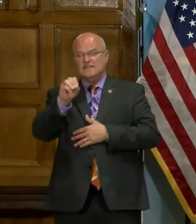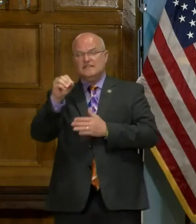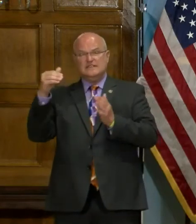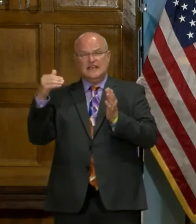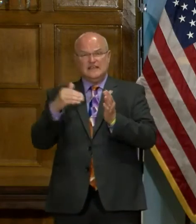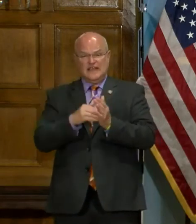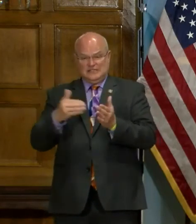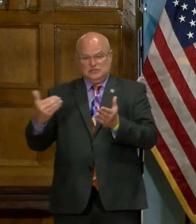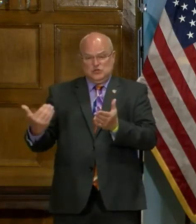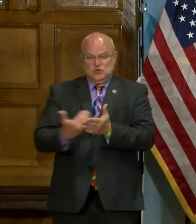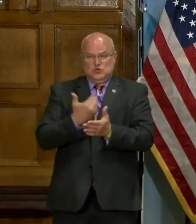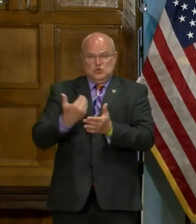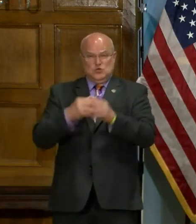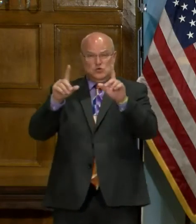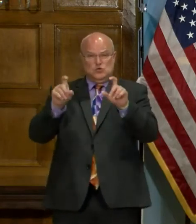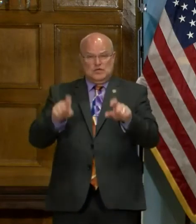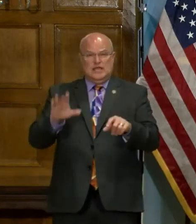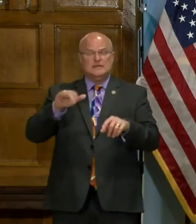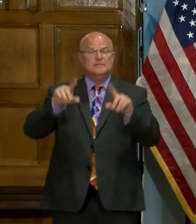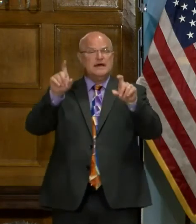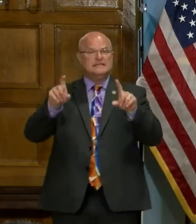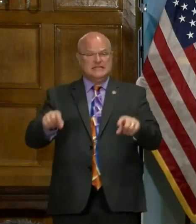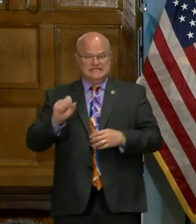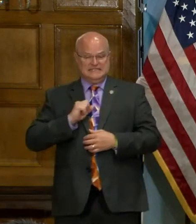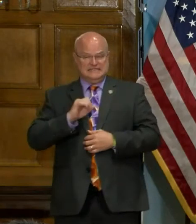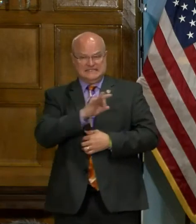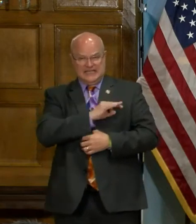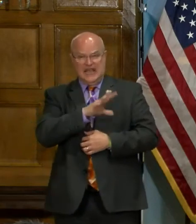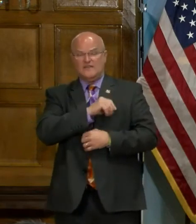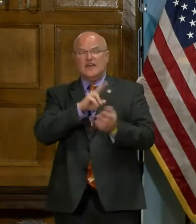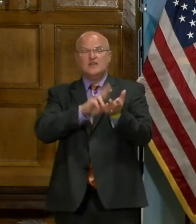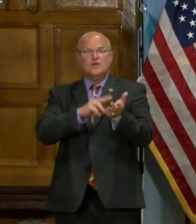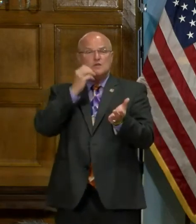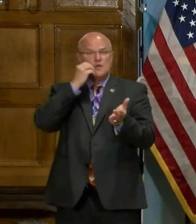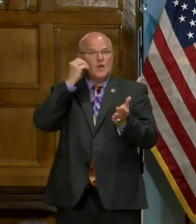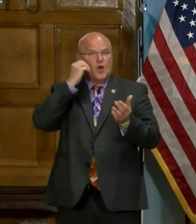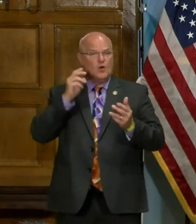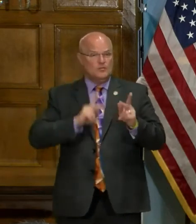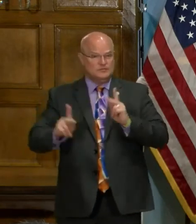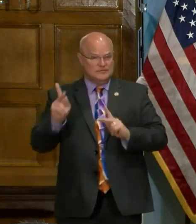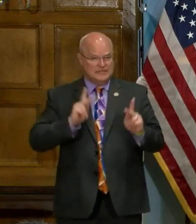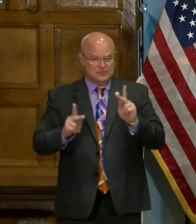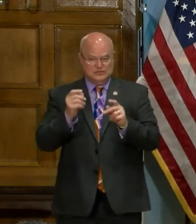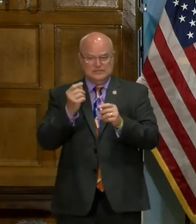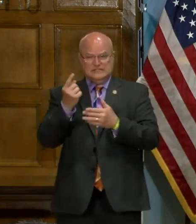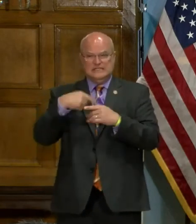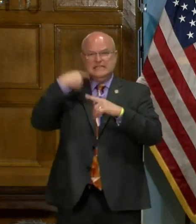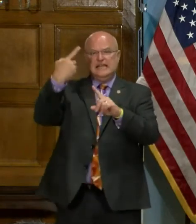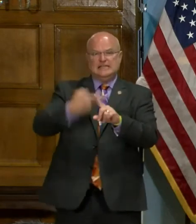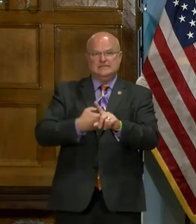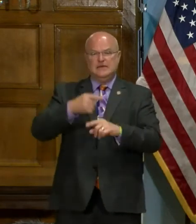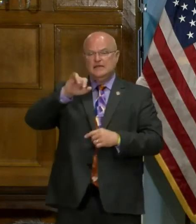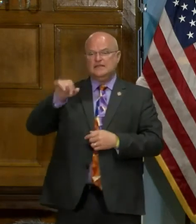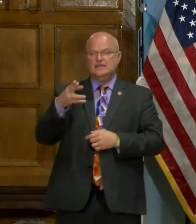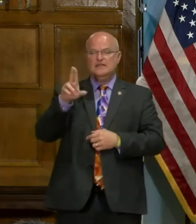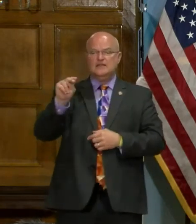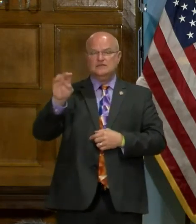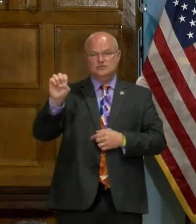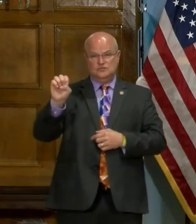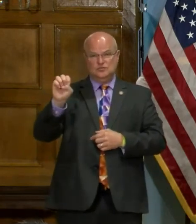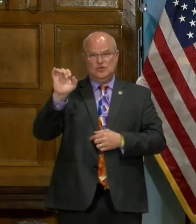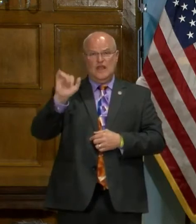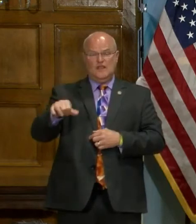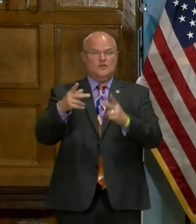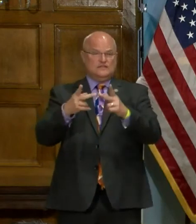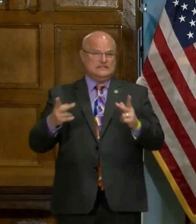50,000 new tests simply by testing staff and nursing home residents next month in June in